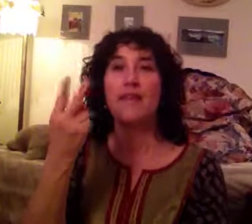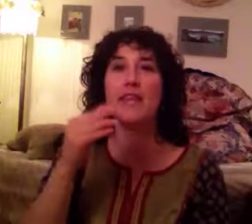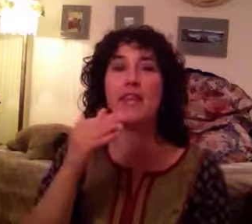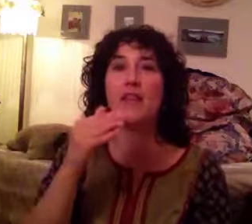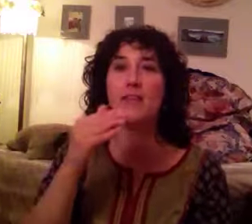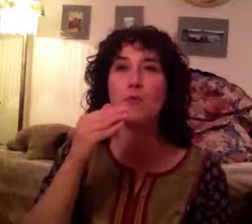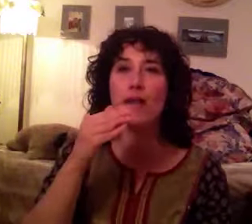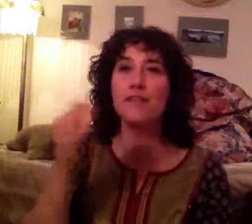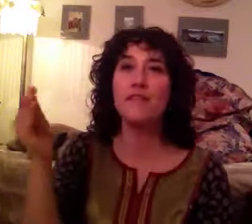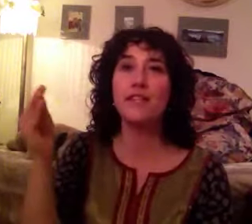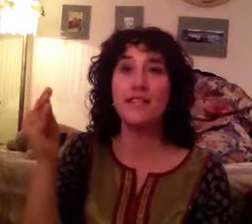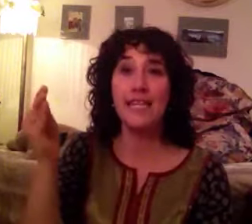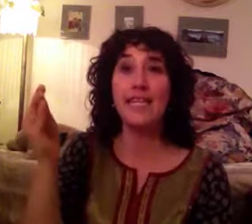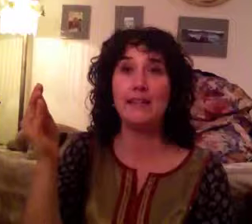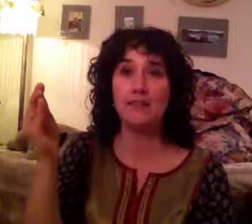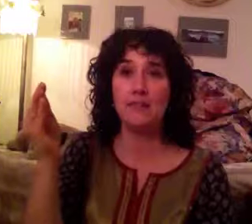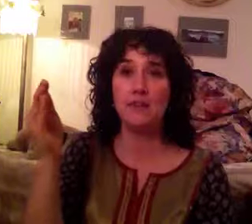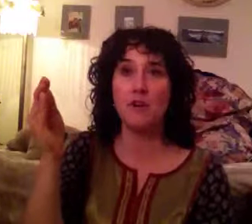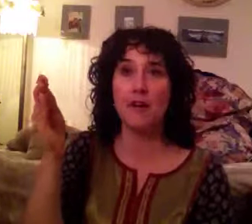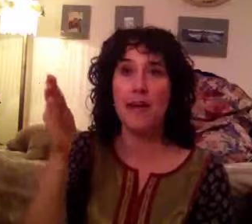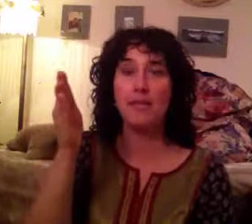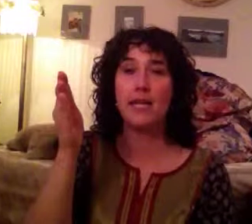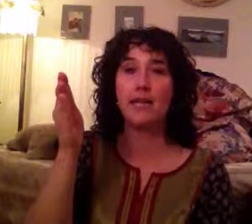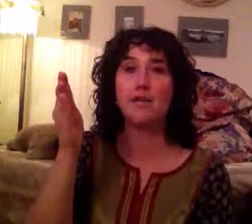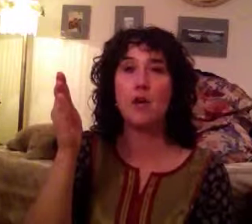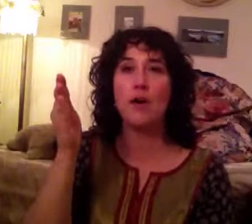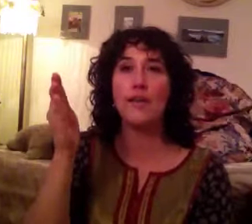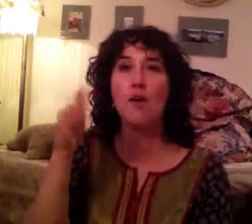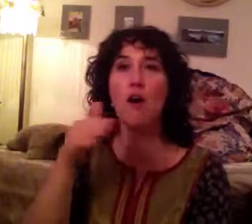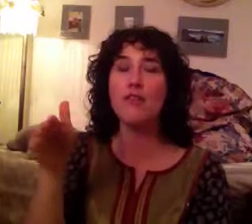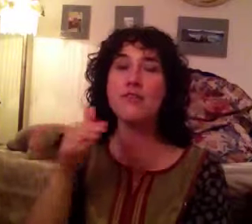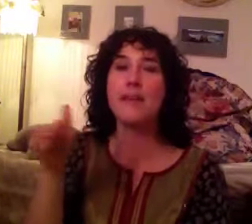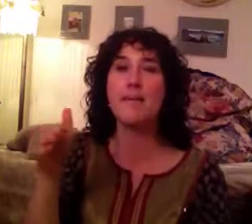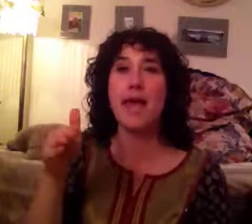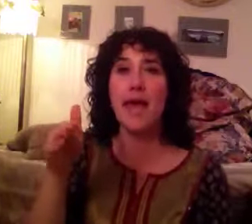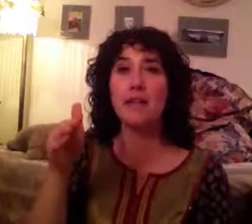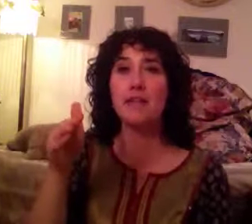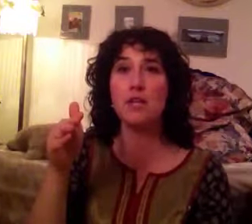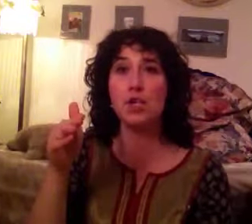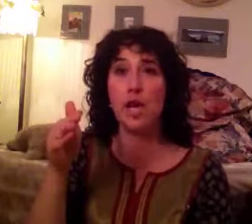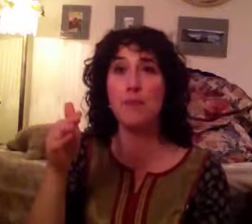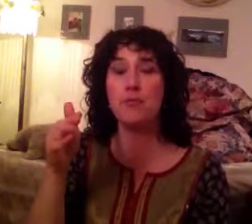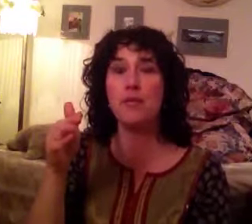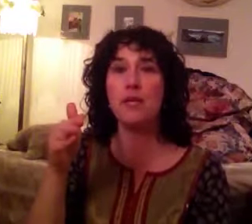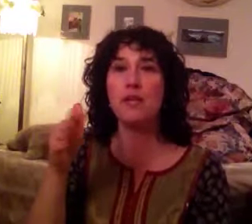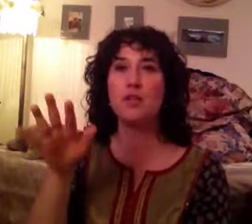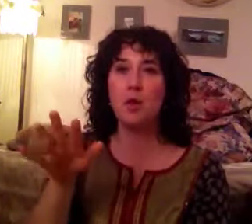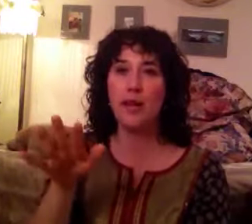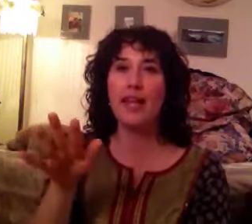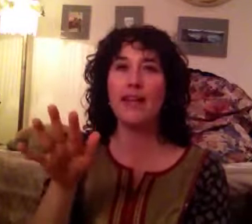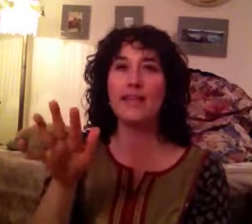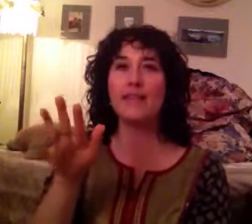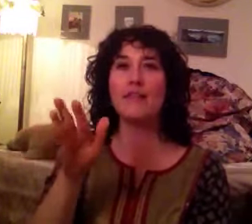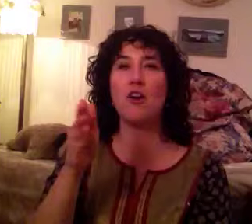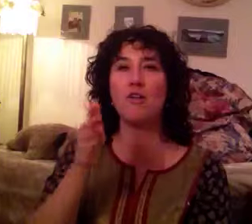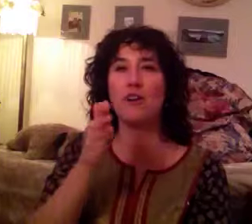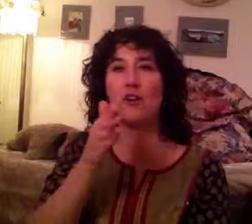Then the rest of the teens start happening. So, and they're all the same hand shape, so at least they're kind